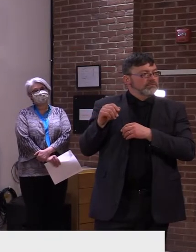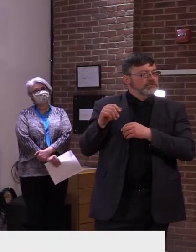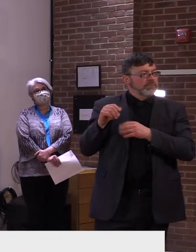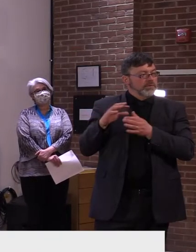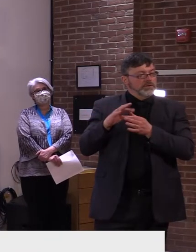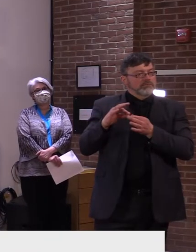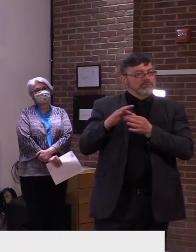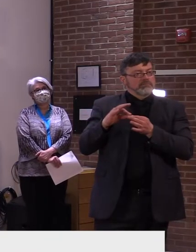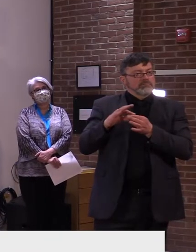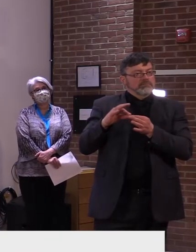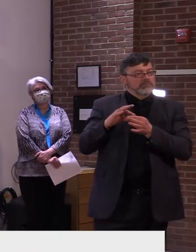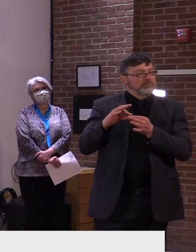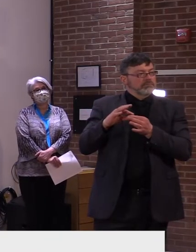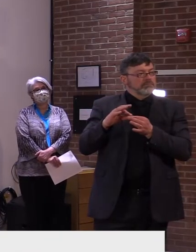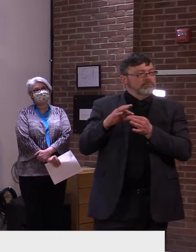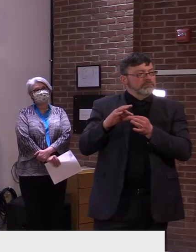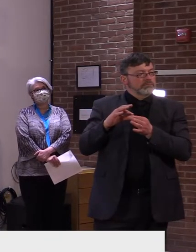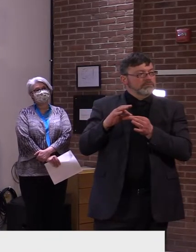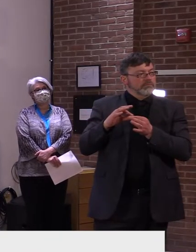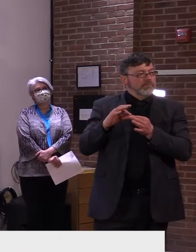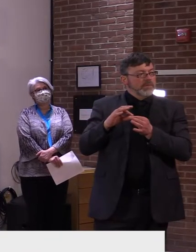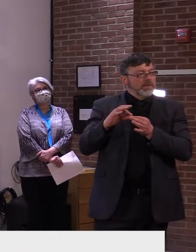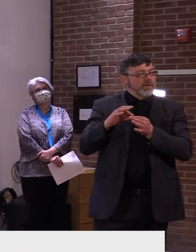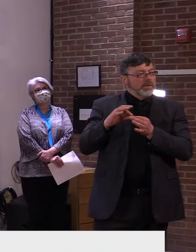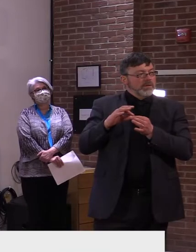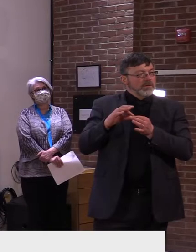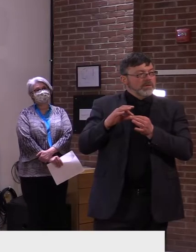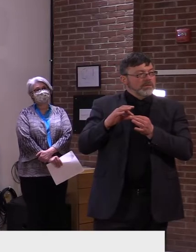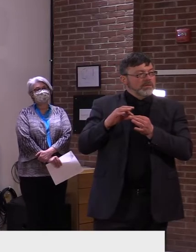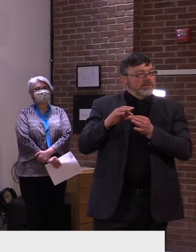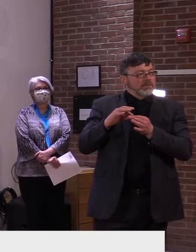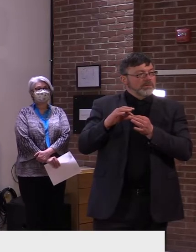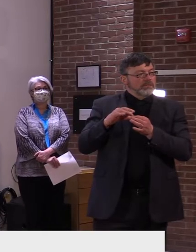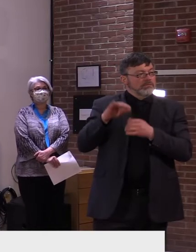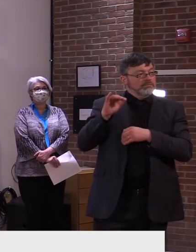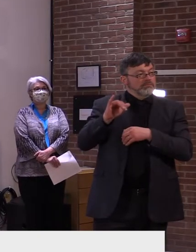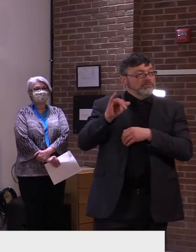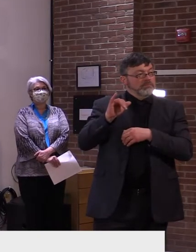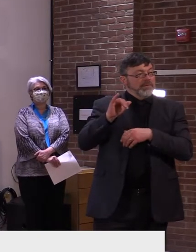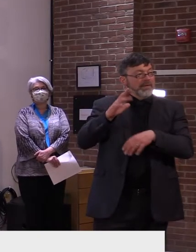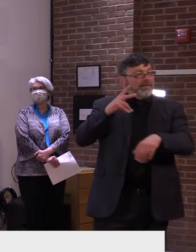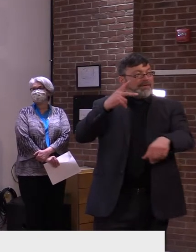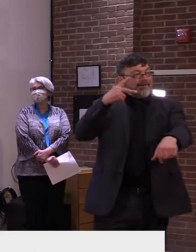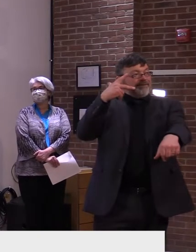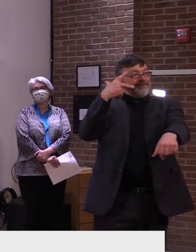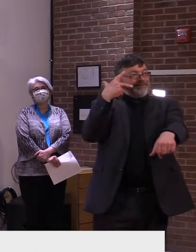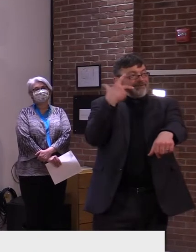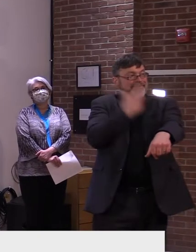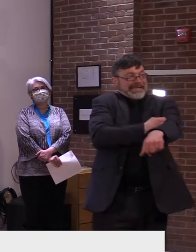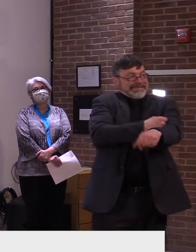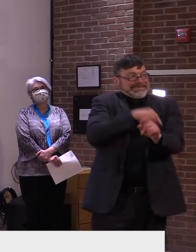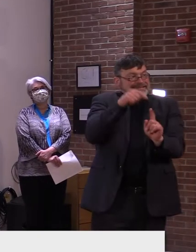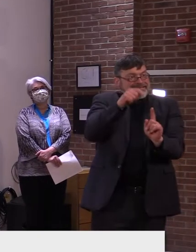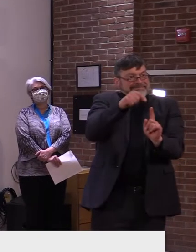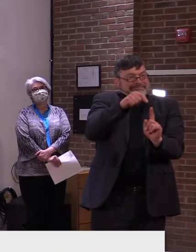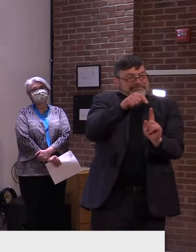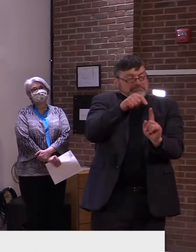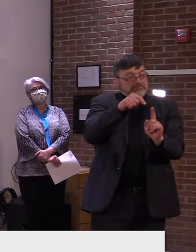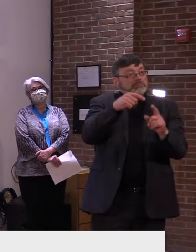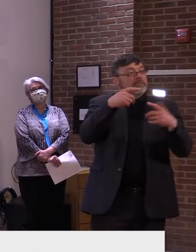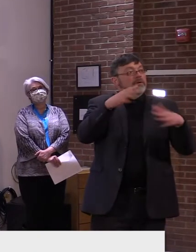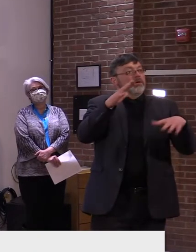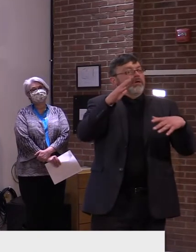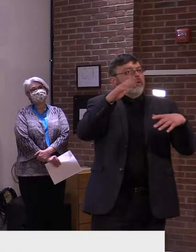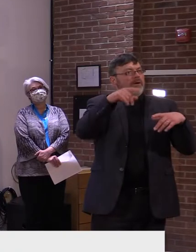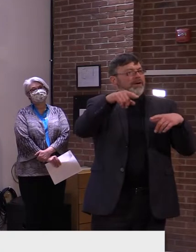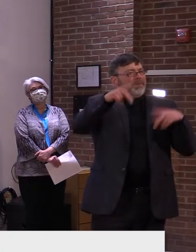mask wearing and all of that nationally is such a political football, and people are seeing that here in Vermont. Vermonters are